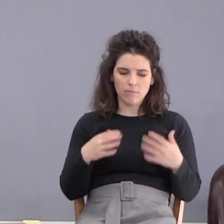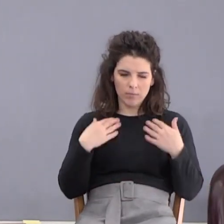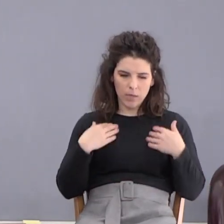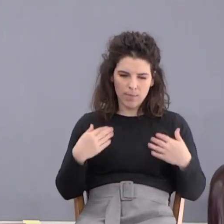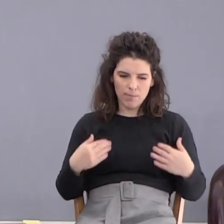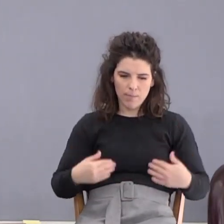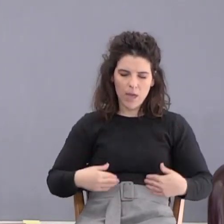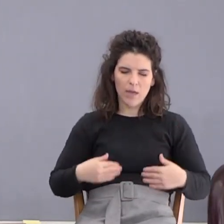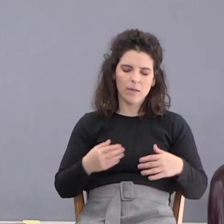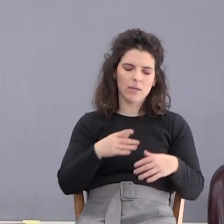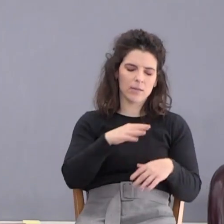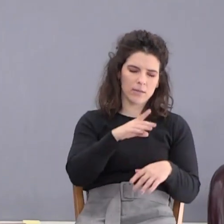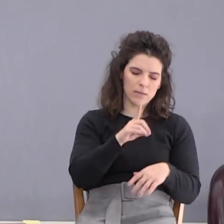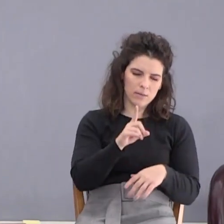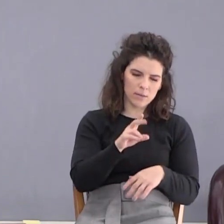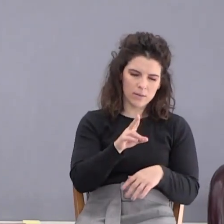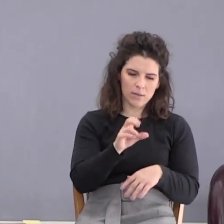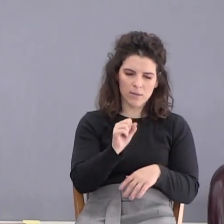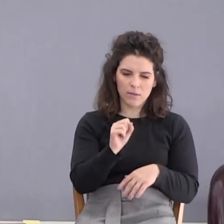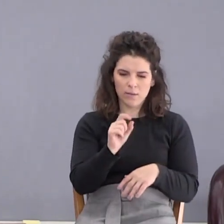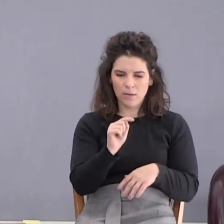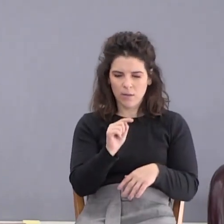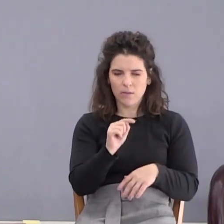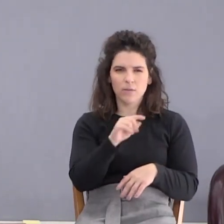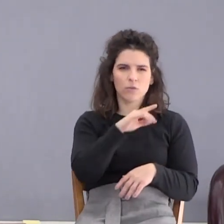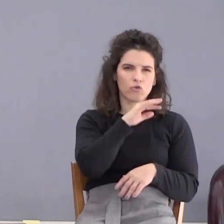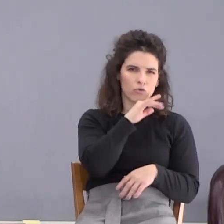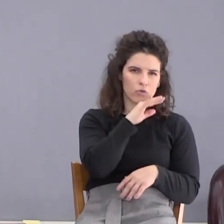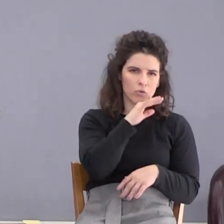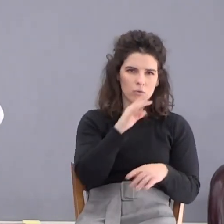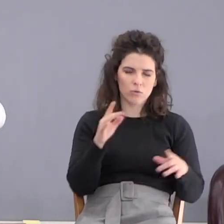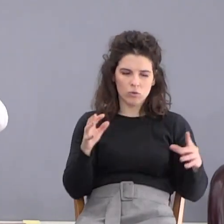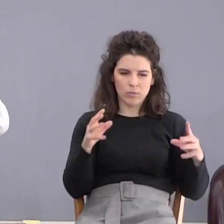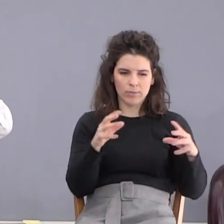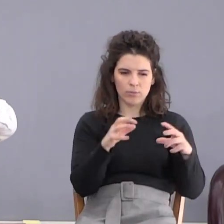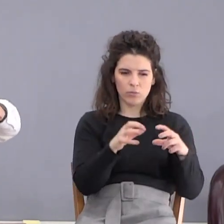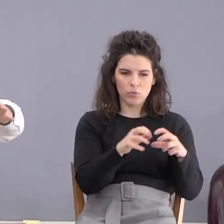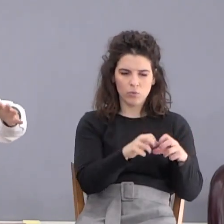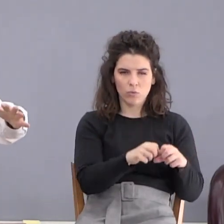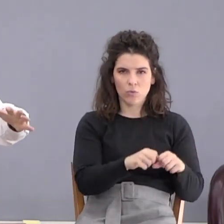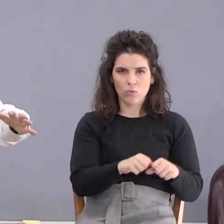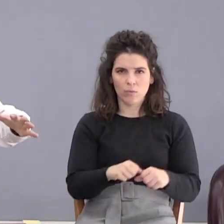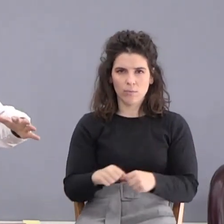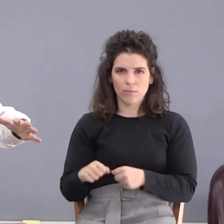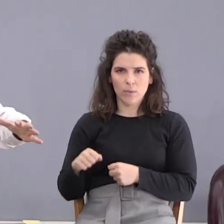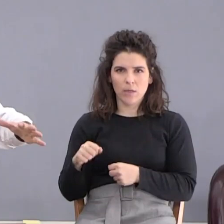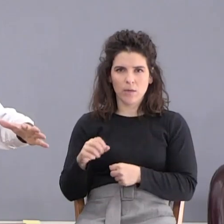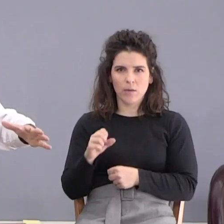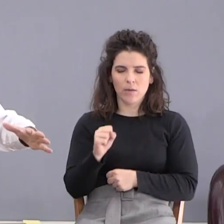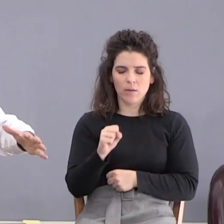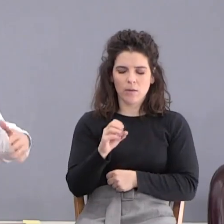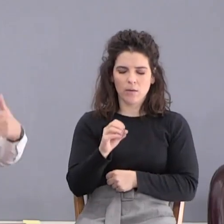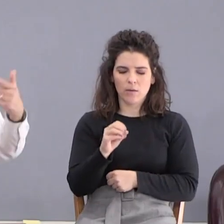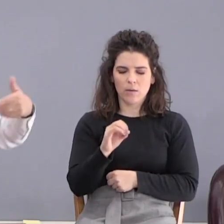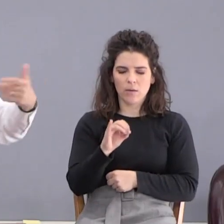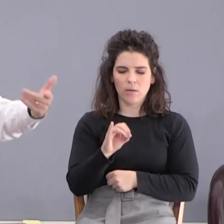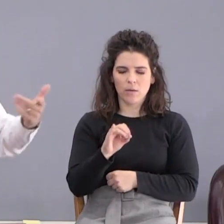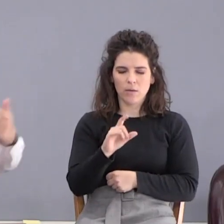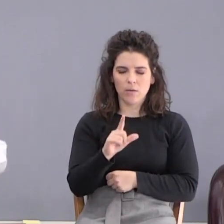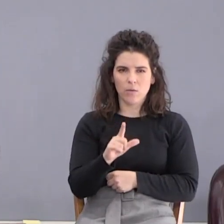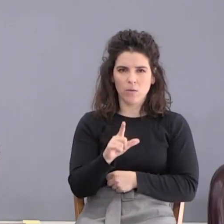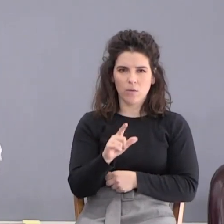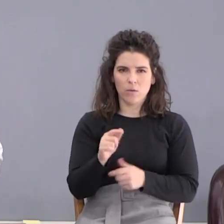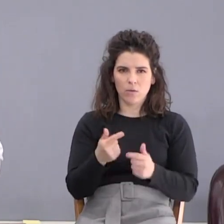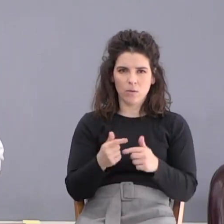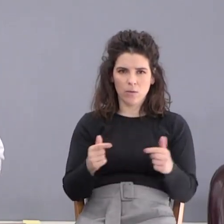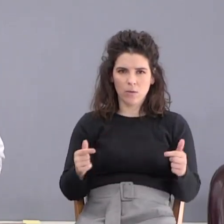the dust, the dirt, it is just absorbed by the soil. So the